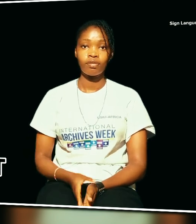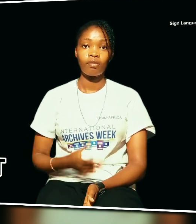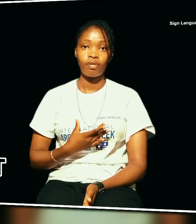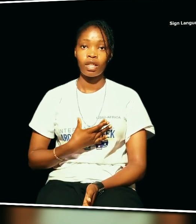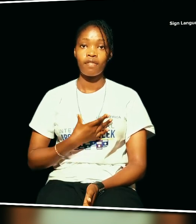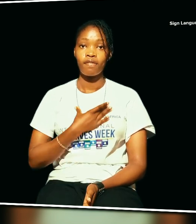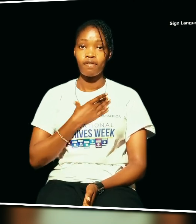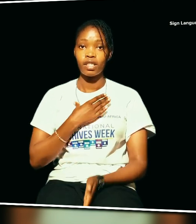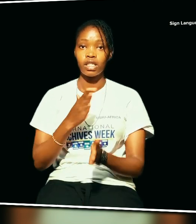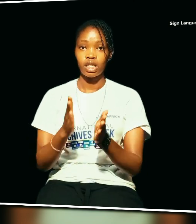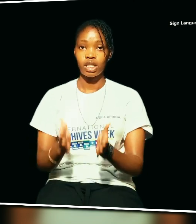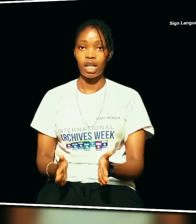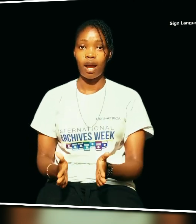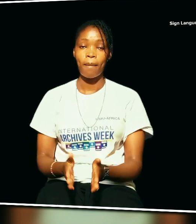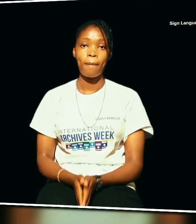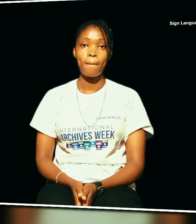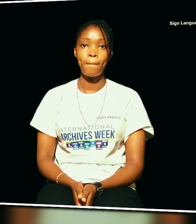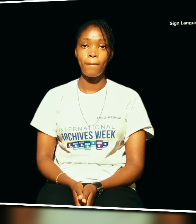Visitor.